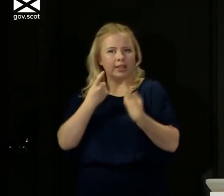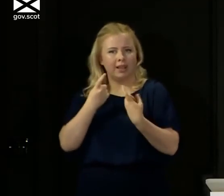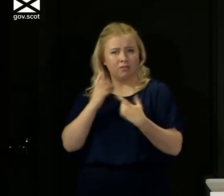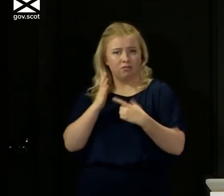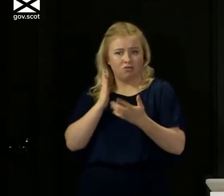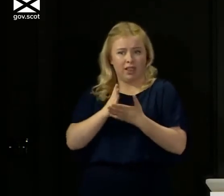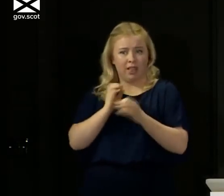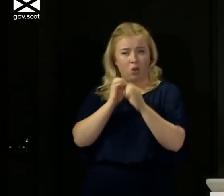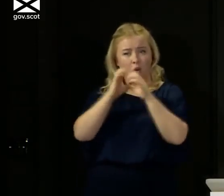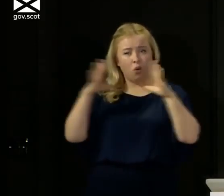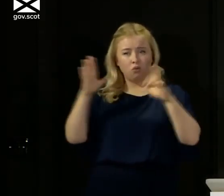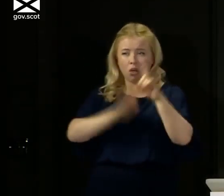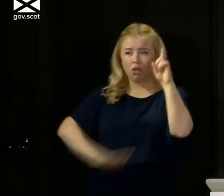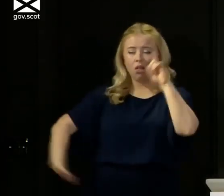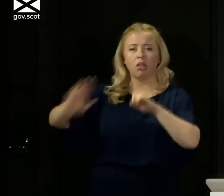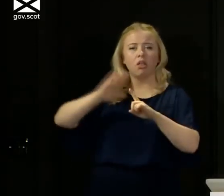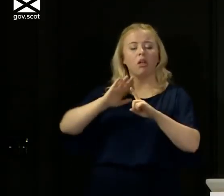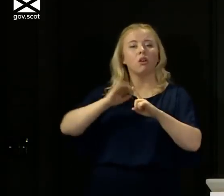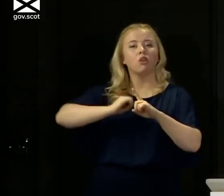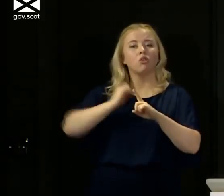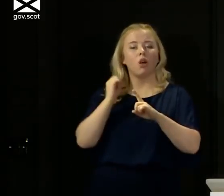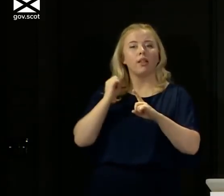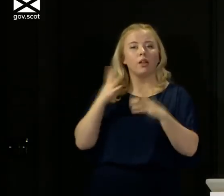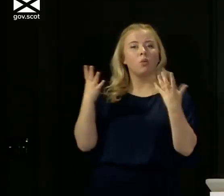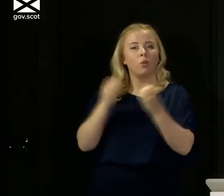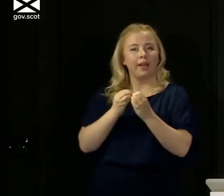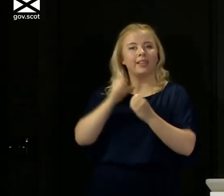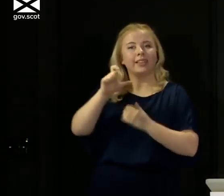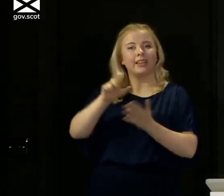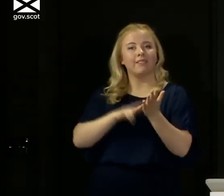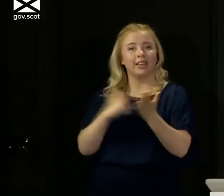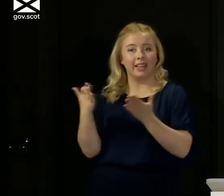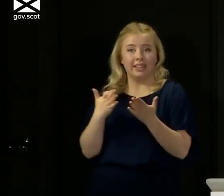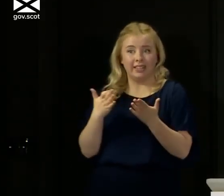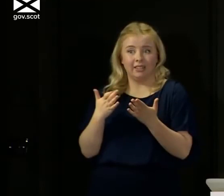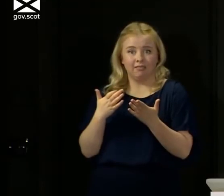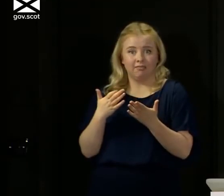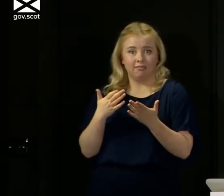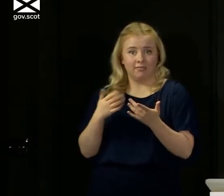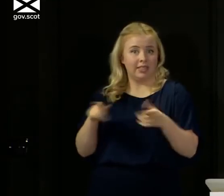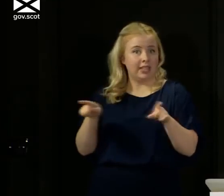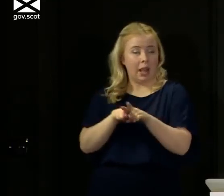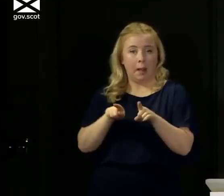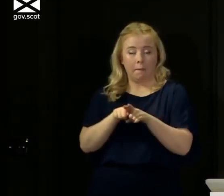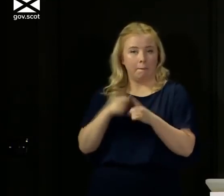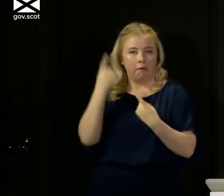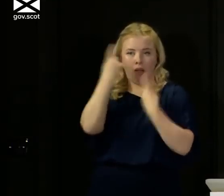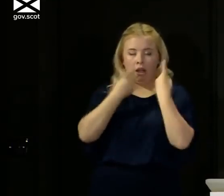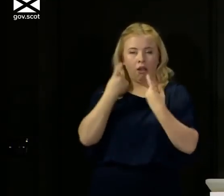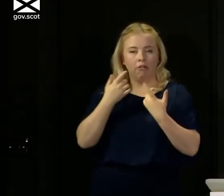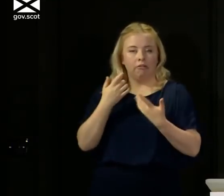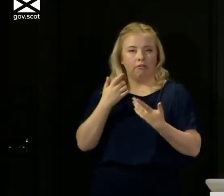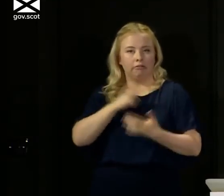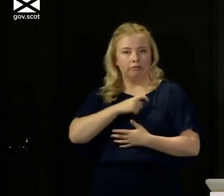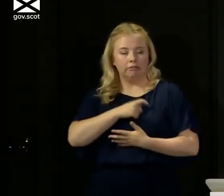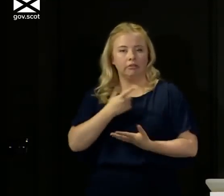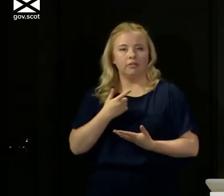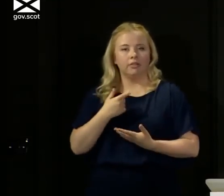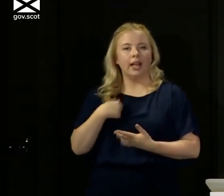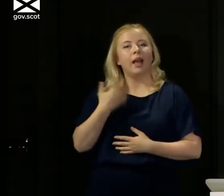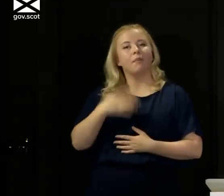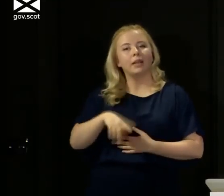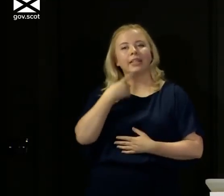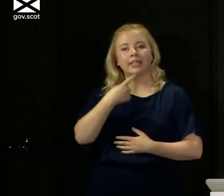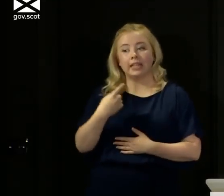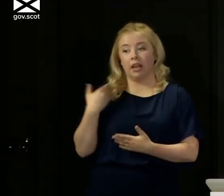overall picture with COVID-19 continues to cause me concern, although as I've talked about in the last few days, we